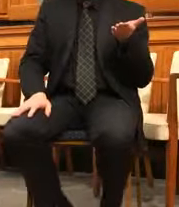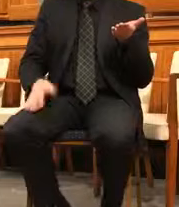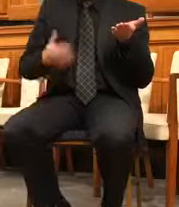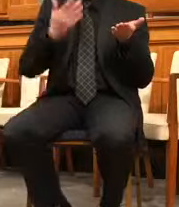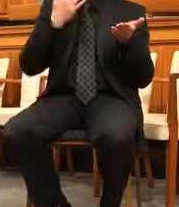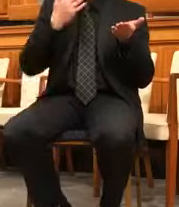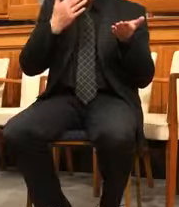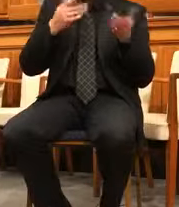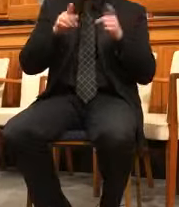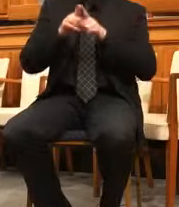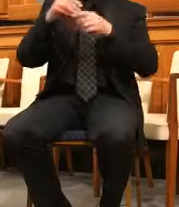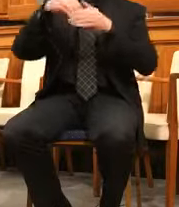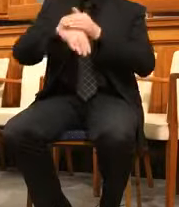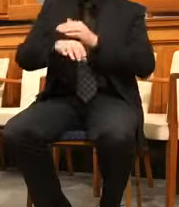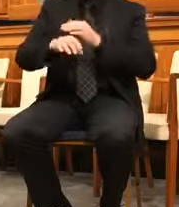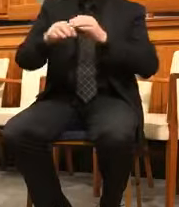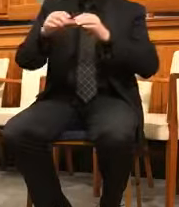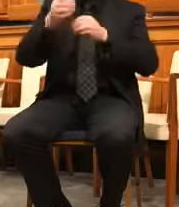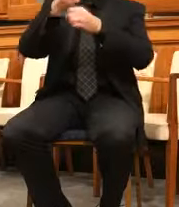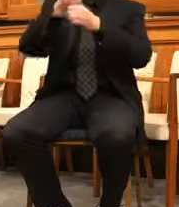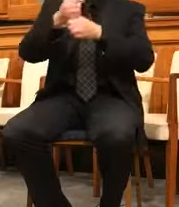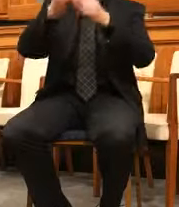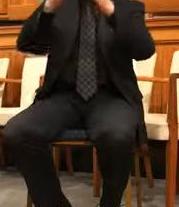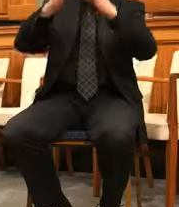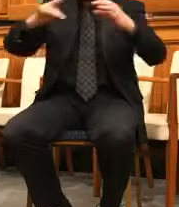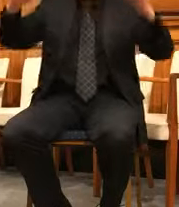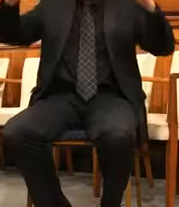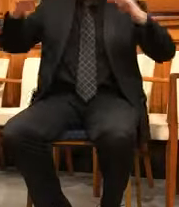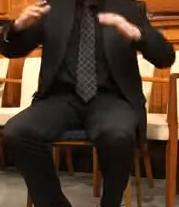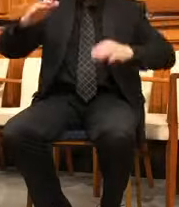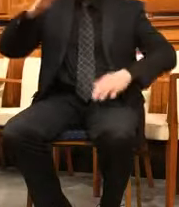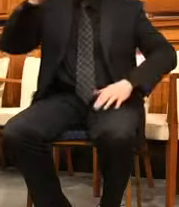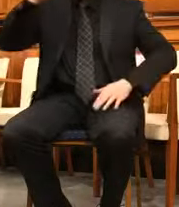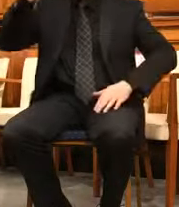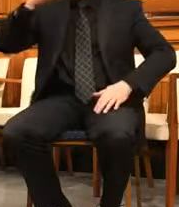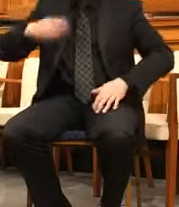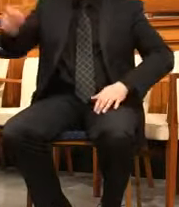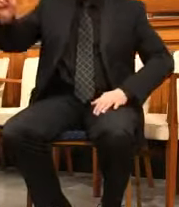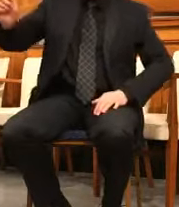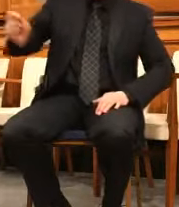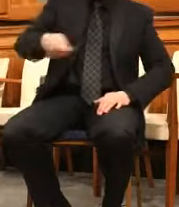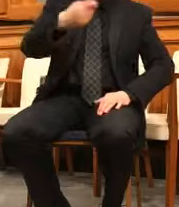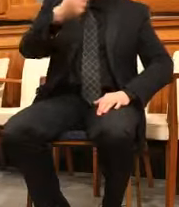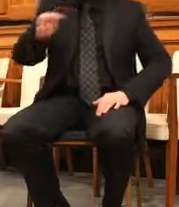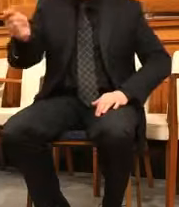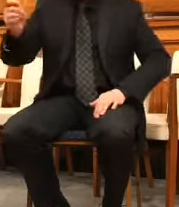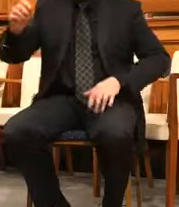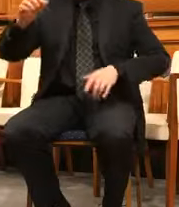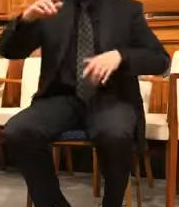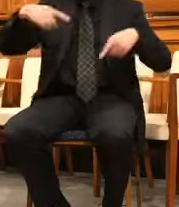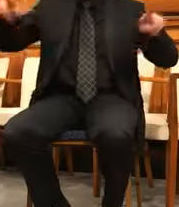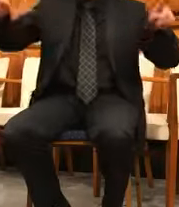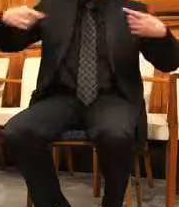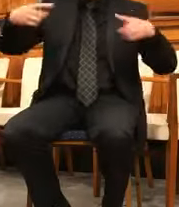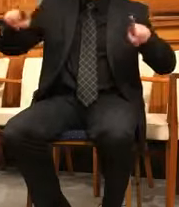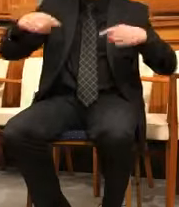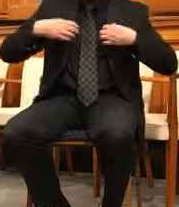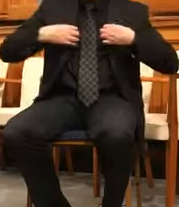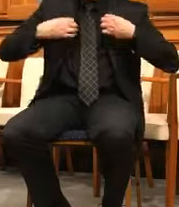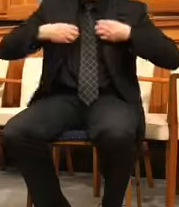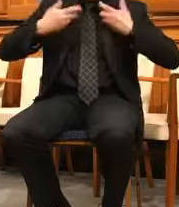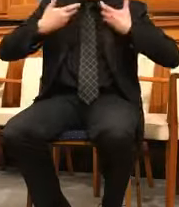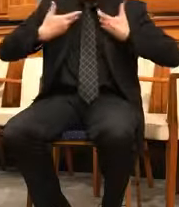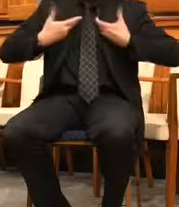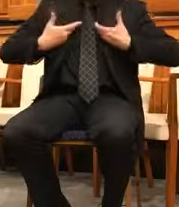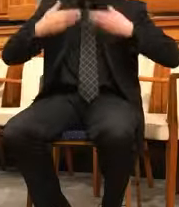Smells and bells, smoke and jingles, and ceremonies, and costumes and so on, can